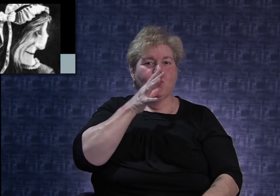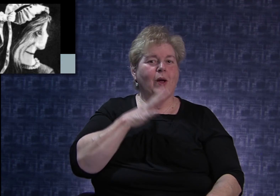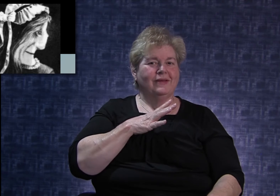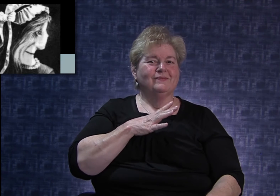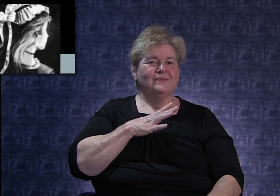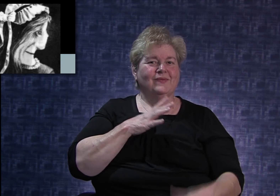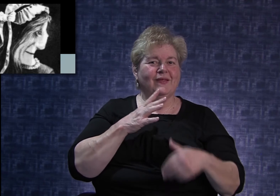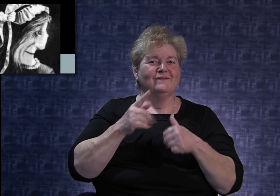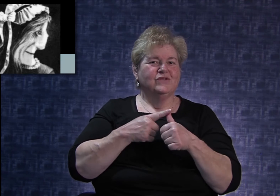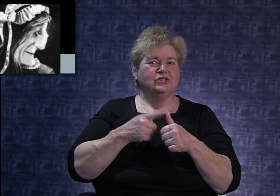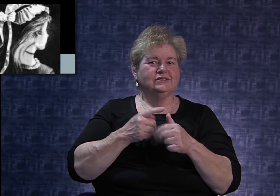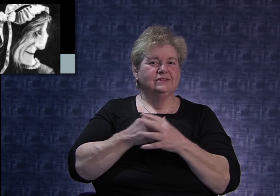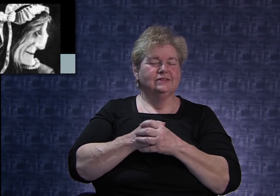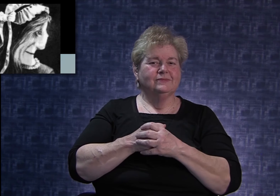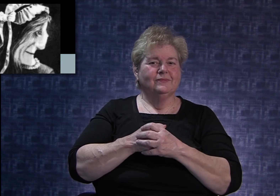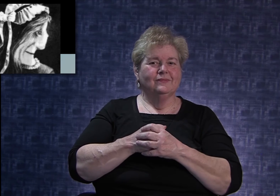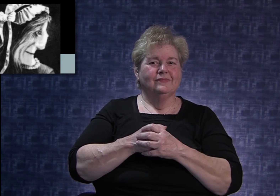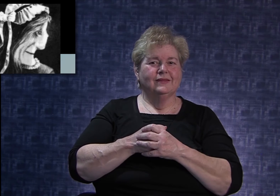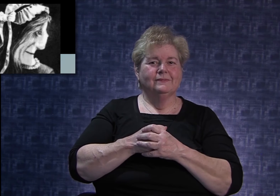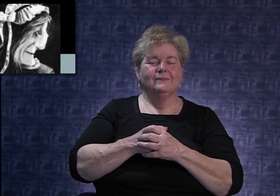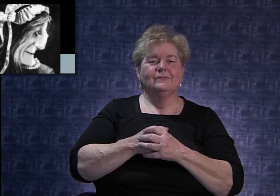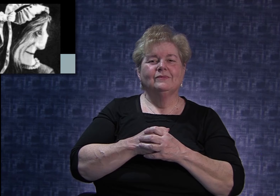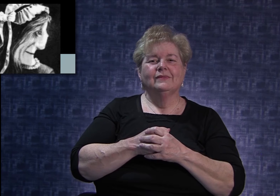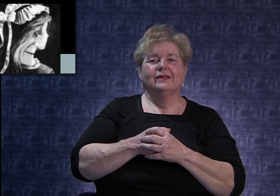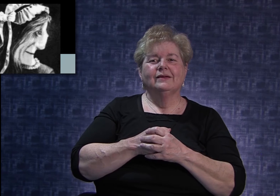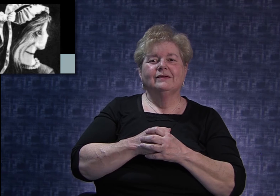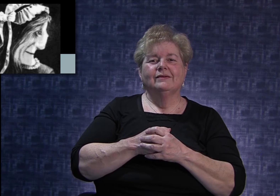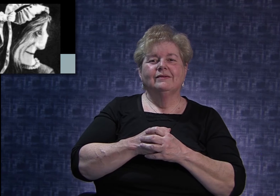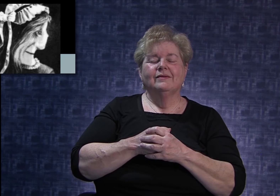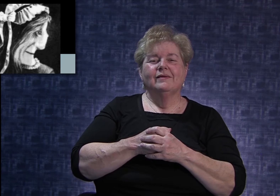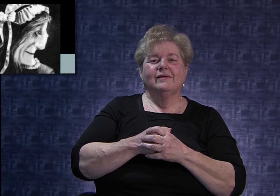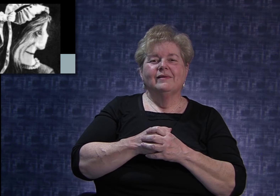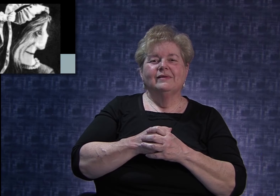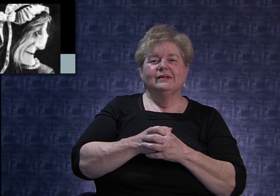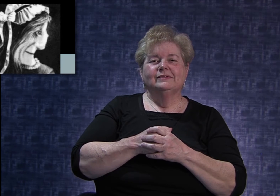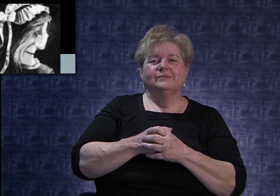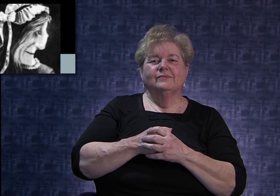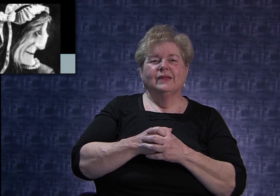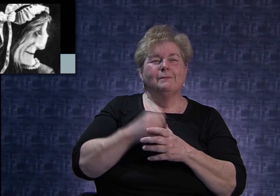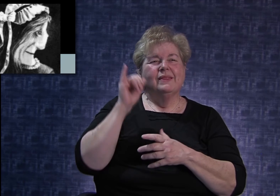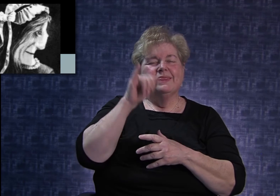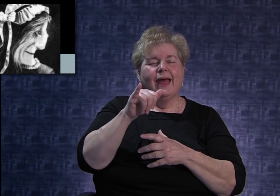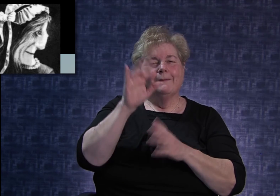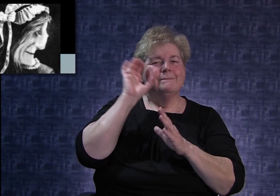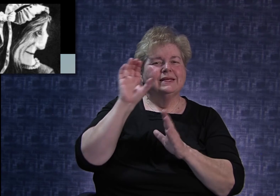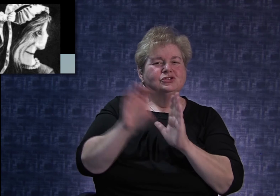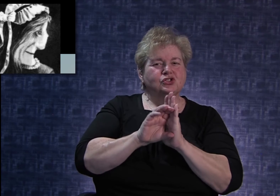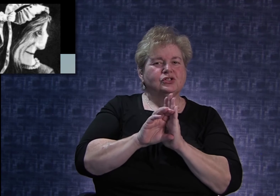incorrect, than the younger lady. So you guys just totally destroyed that, if my memory serves me right. But this picture, to